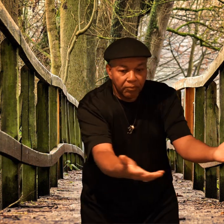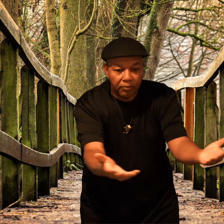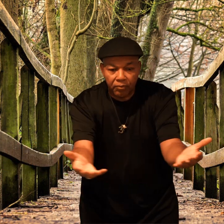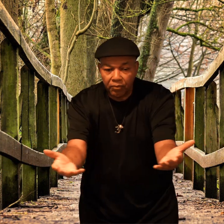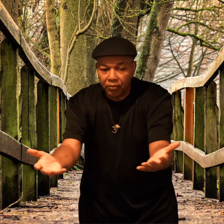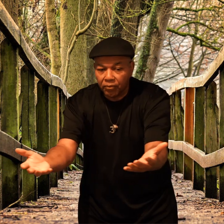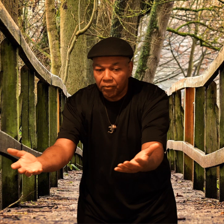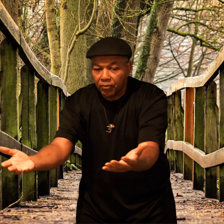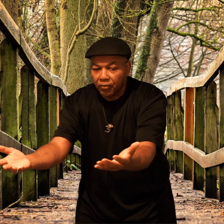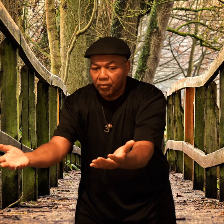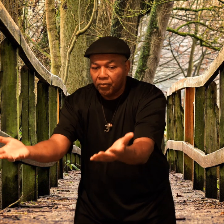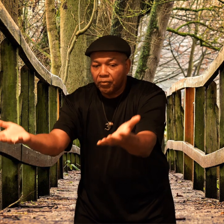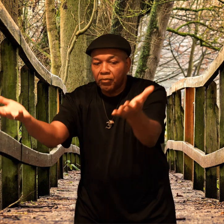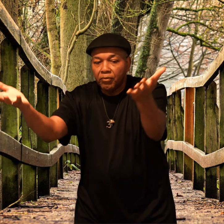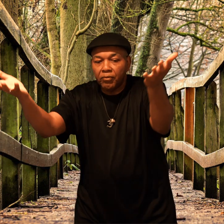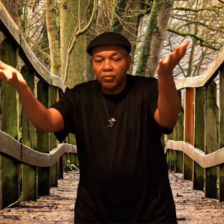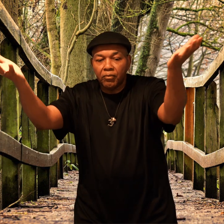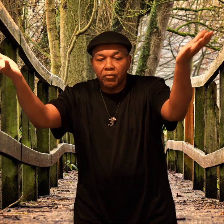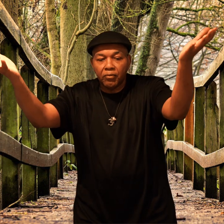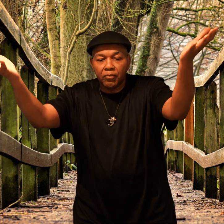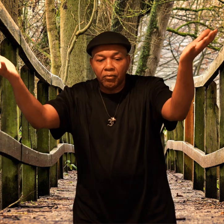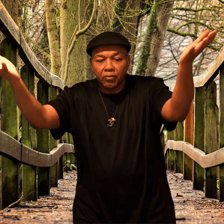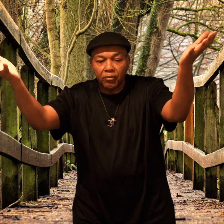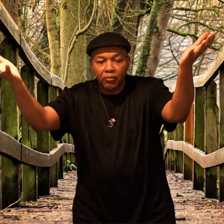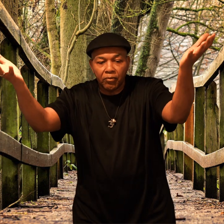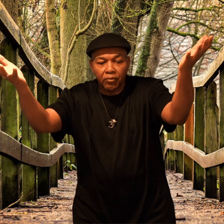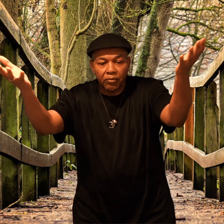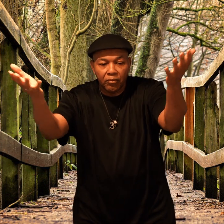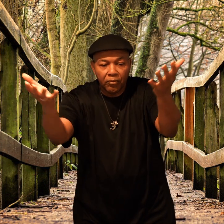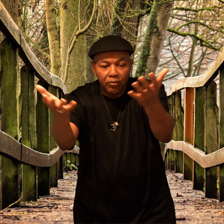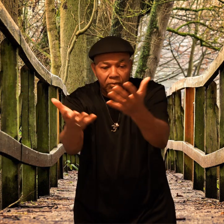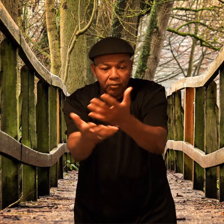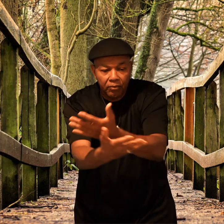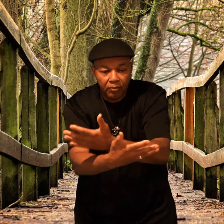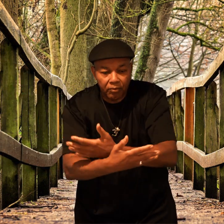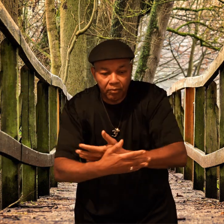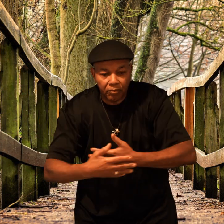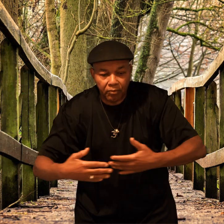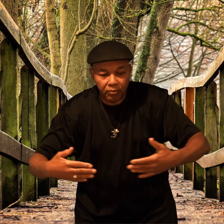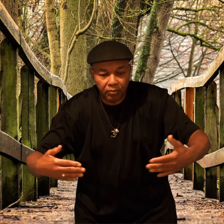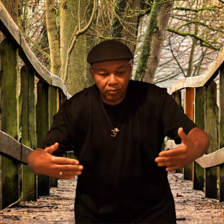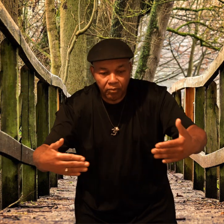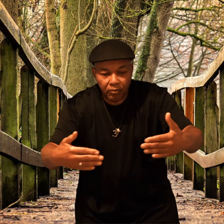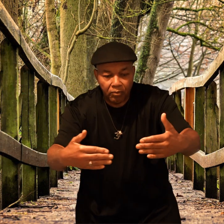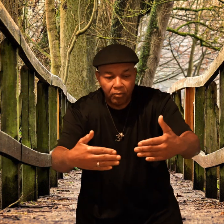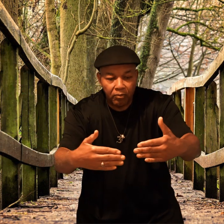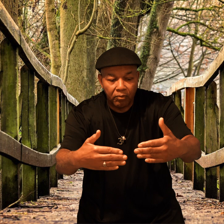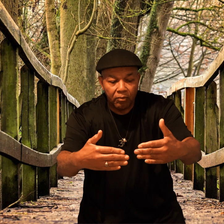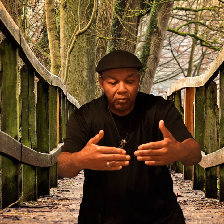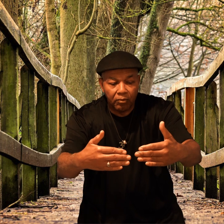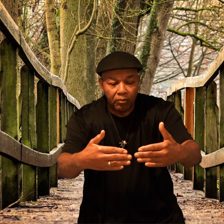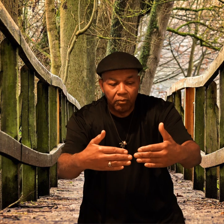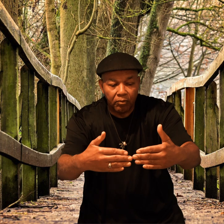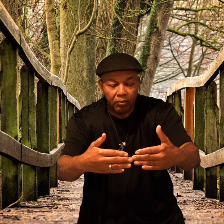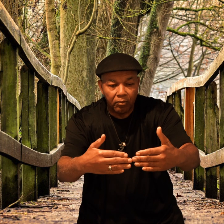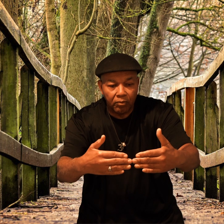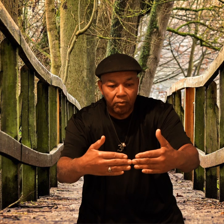Reaching out to each other and to all beings, and then bringing your fingertips together as we hug the